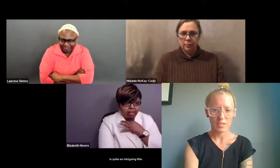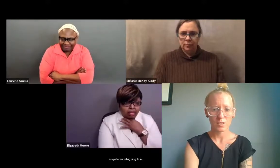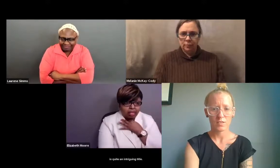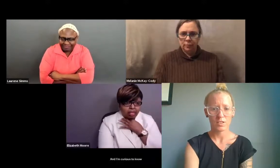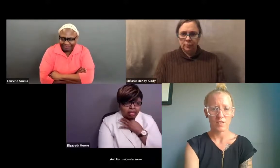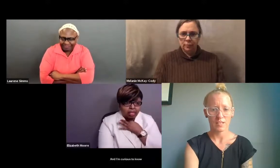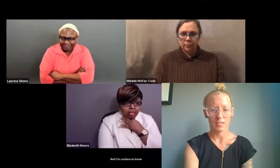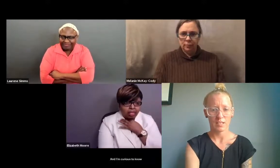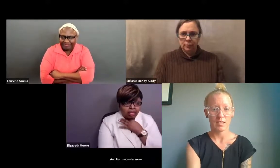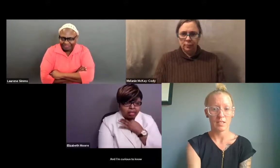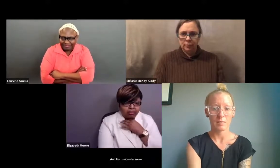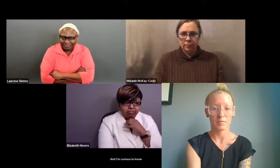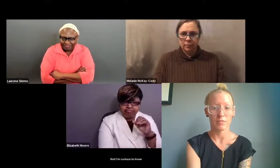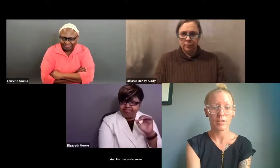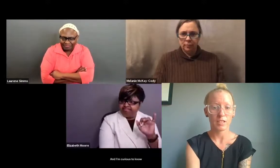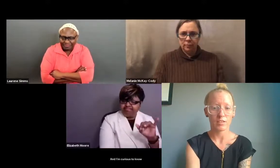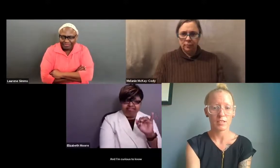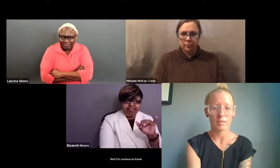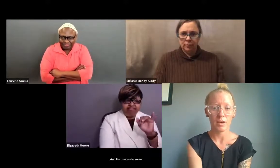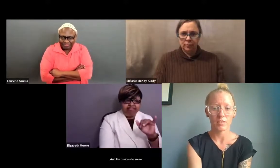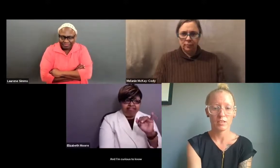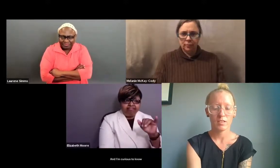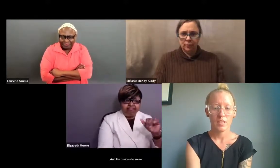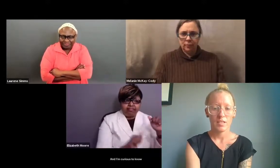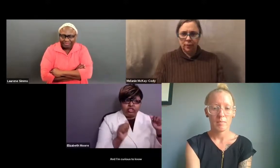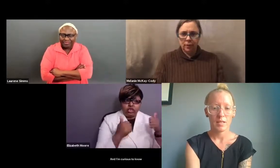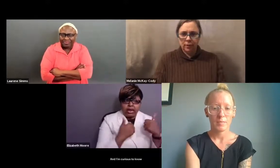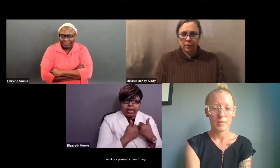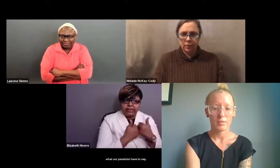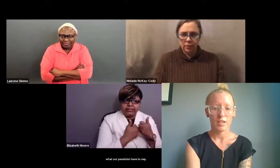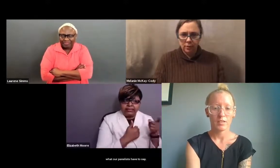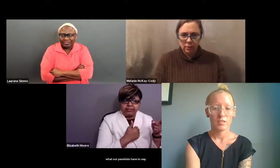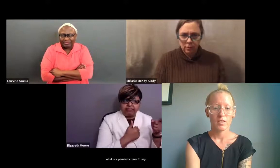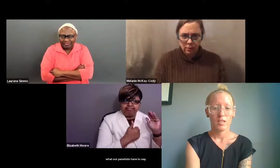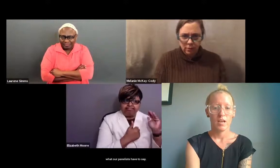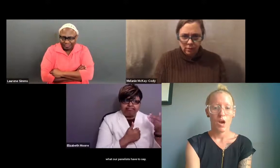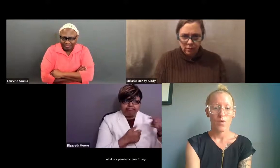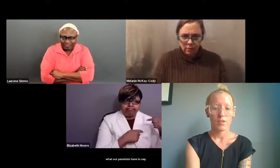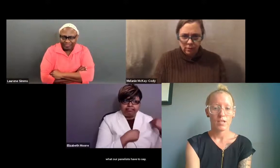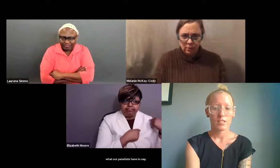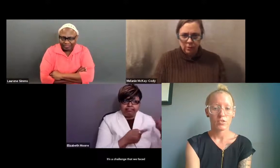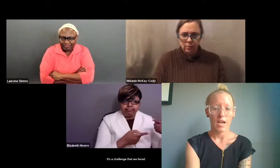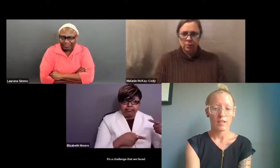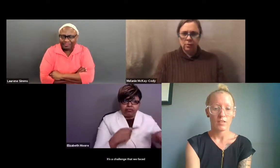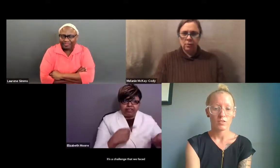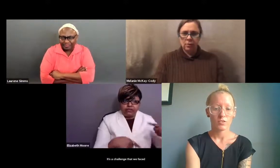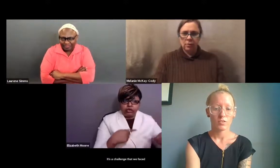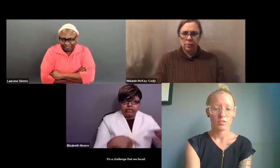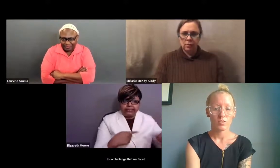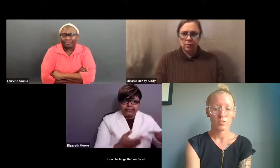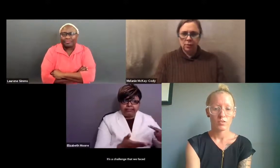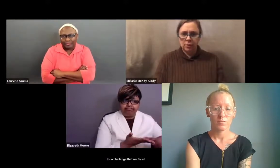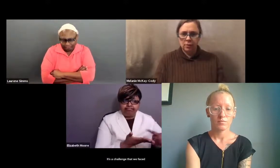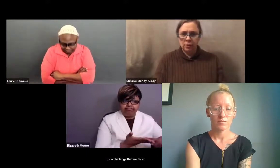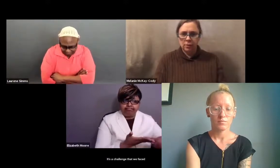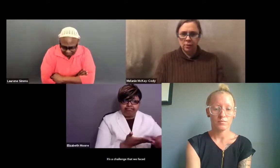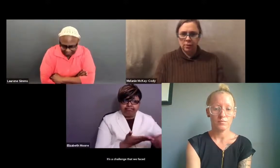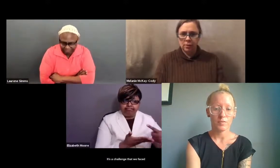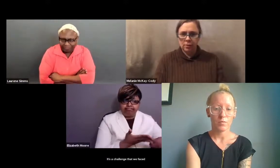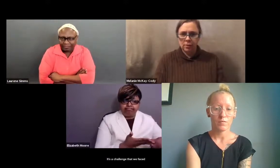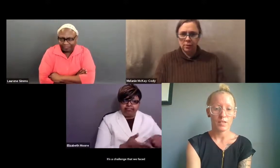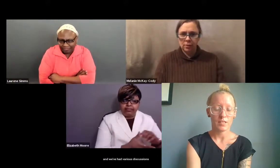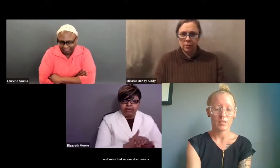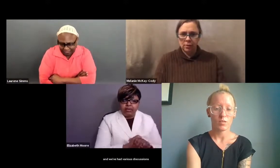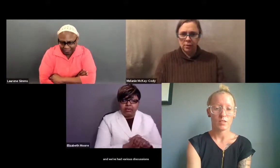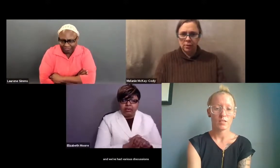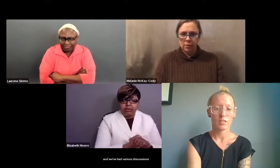The title is very fascinating and I'm very curious about it, and many people are. However, it is a challenge